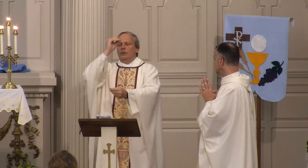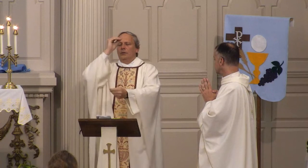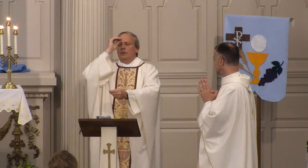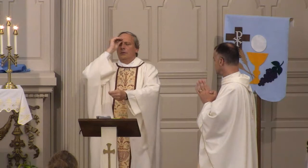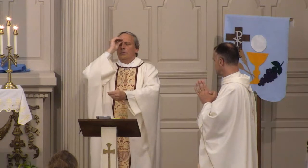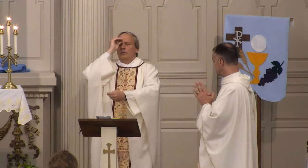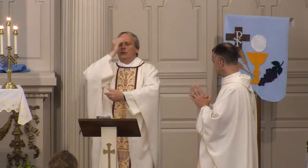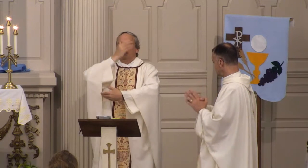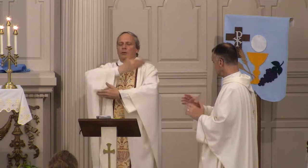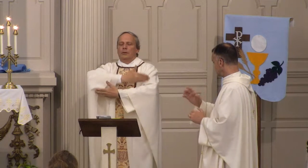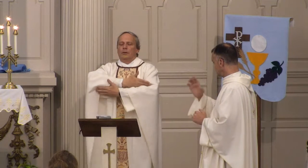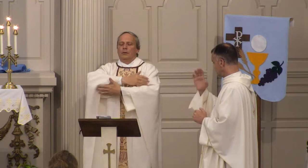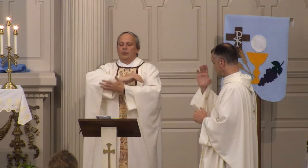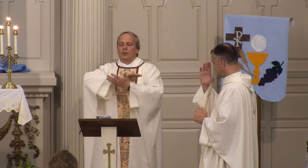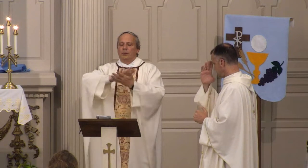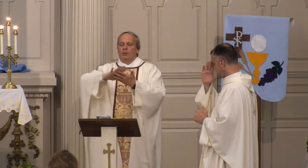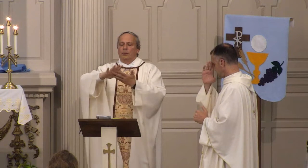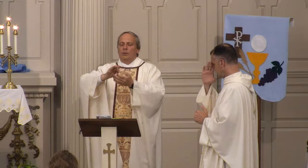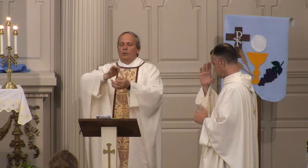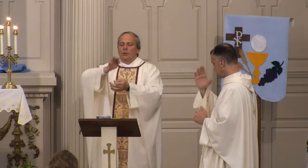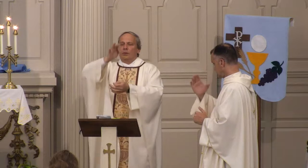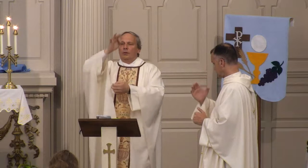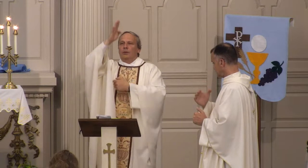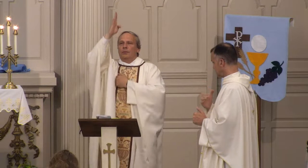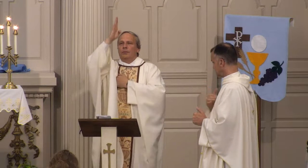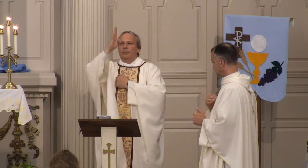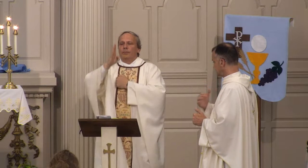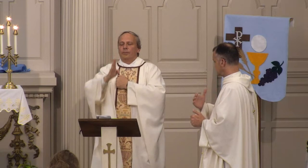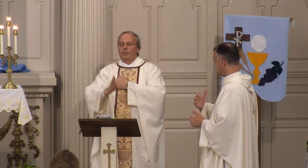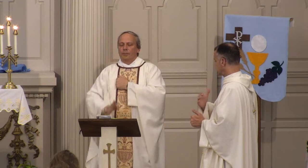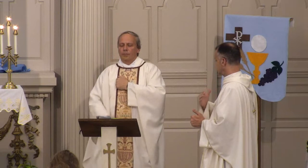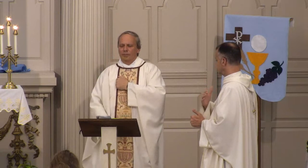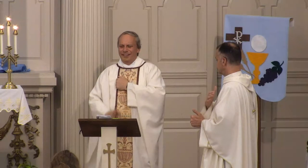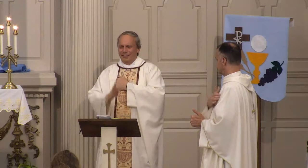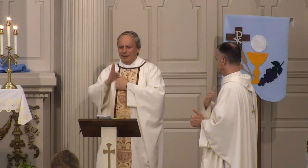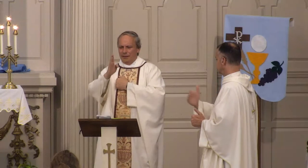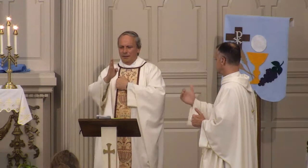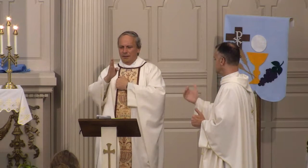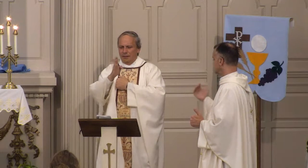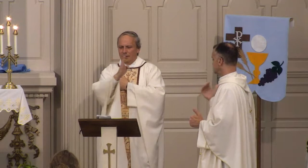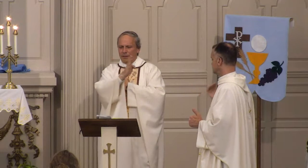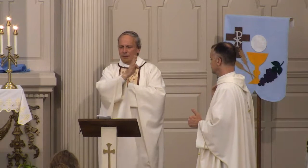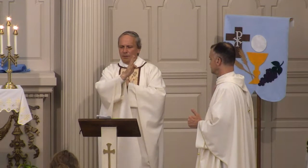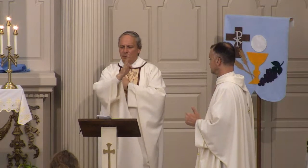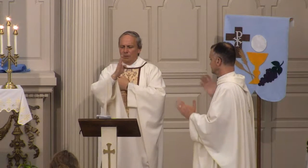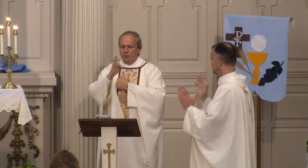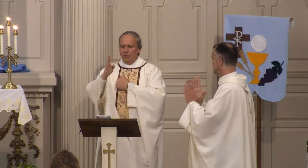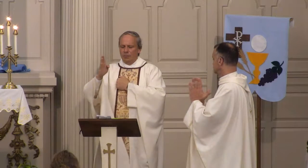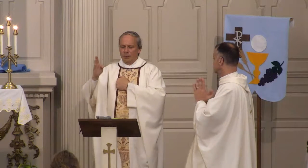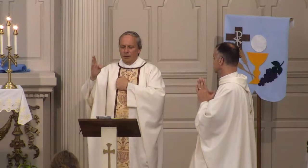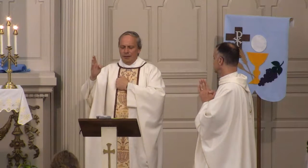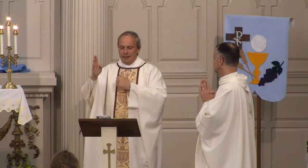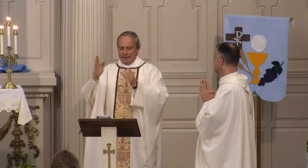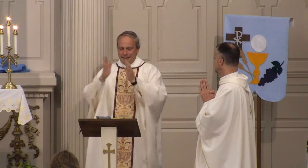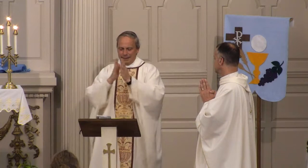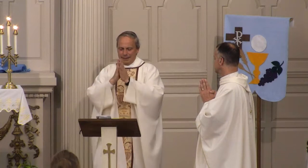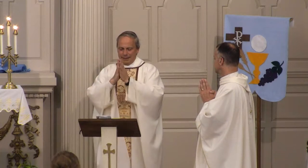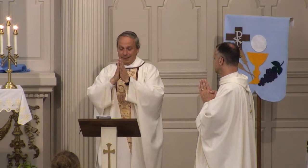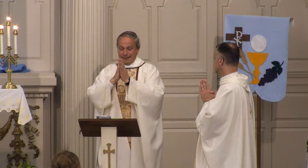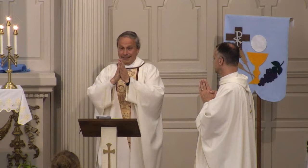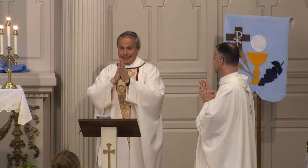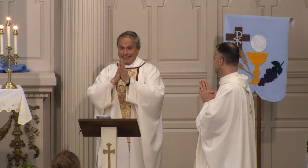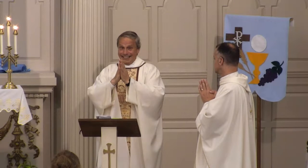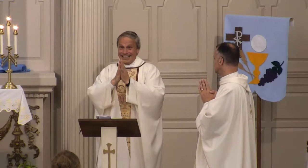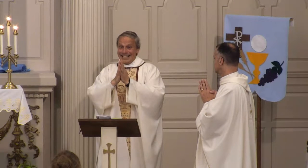May Almighty God bless you, the Father and the Son and the Holy Spirit.